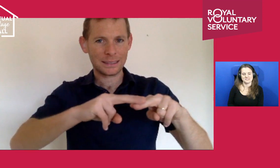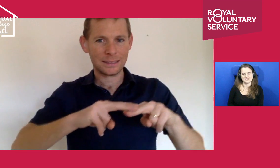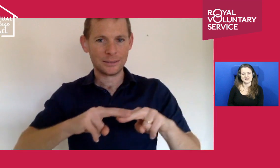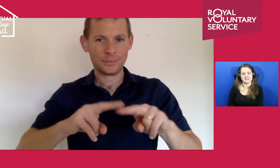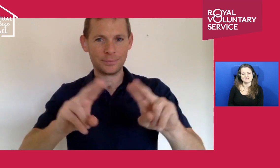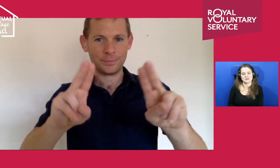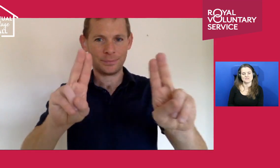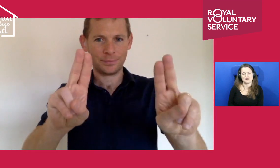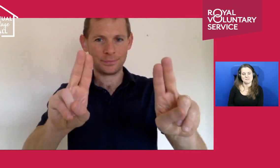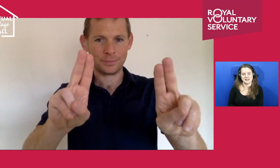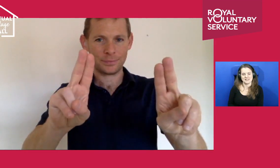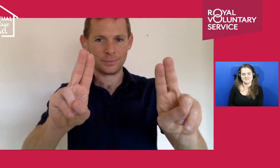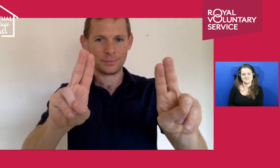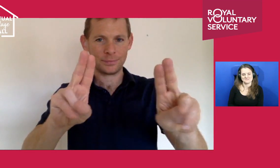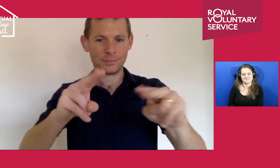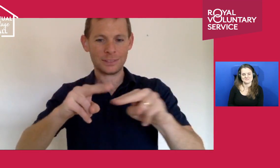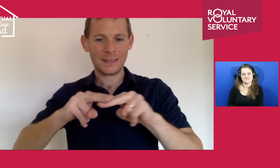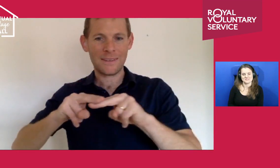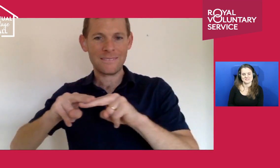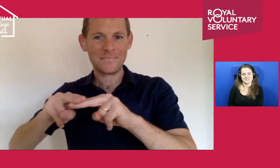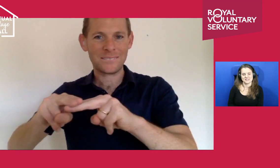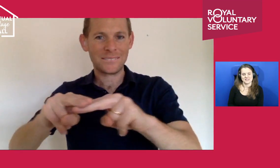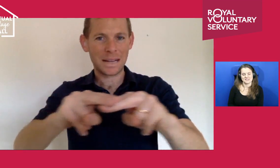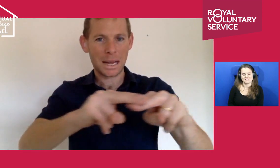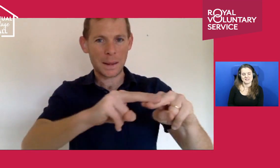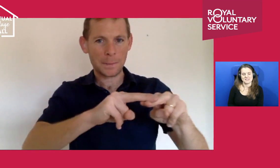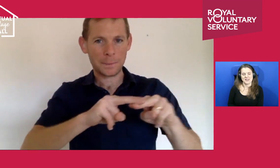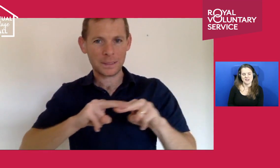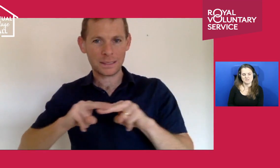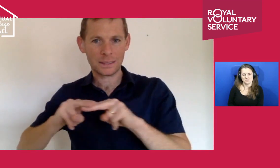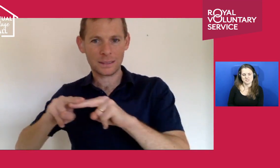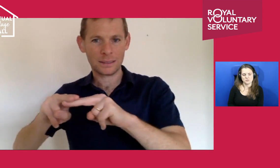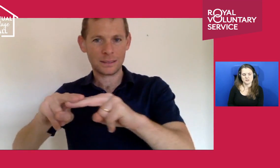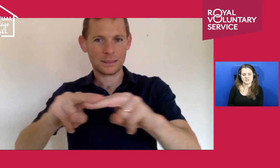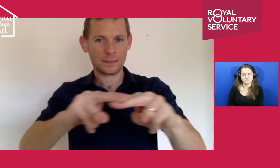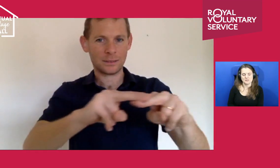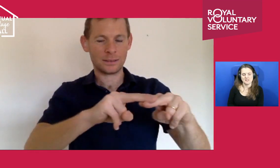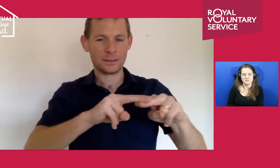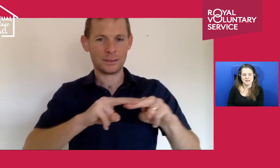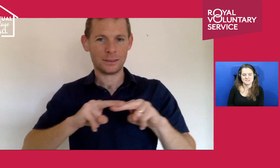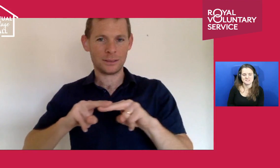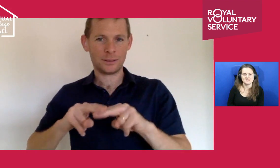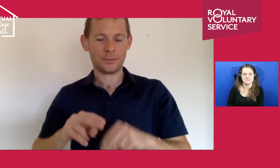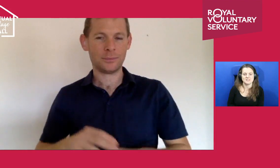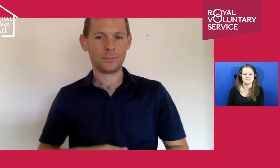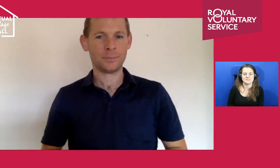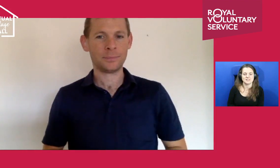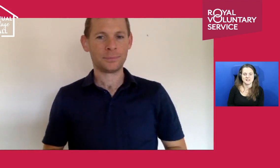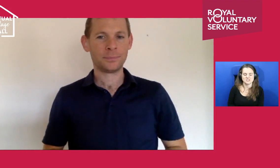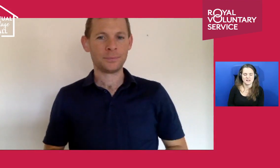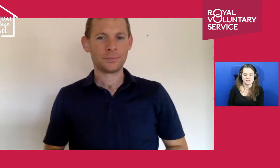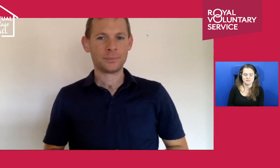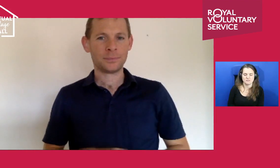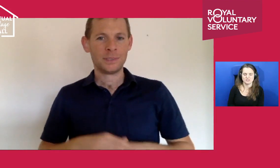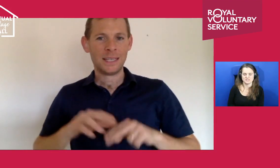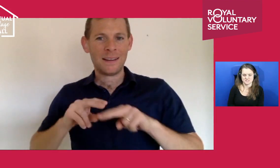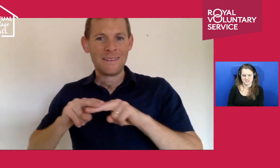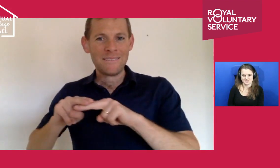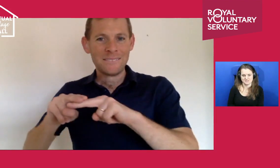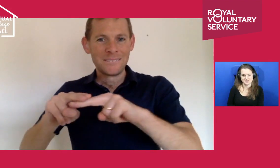So this is the sign for family. It's like the F that we learnt from the alphabet. It's the letter